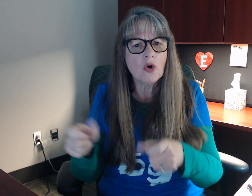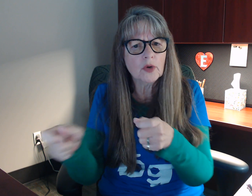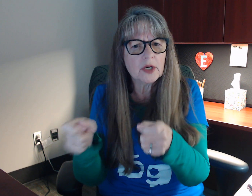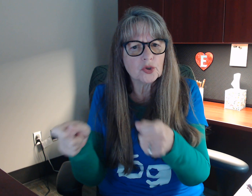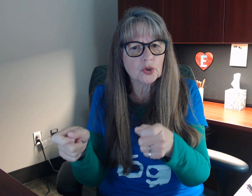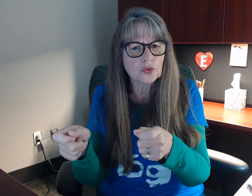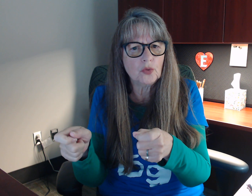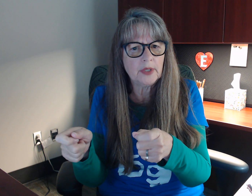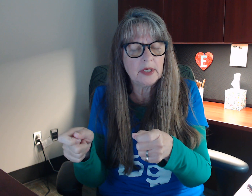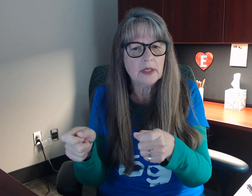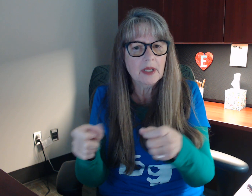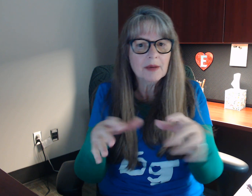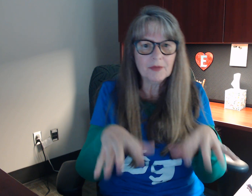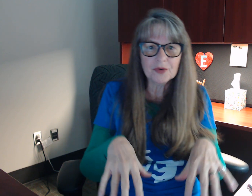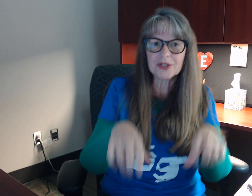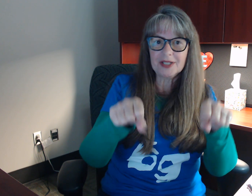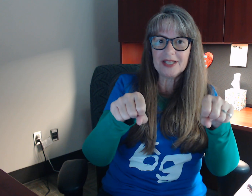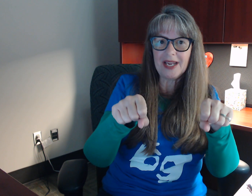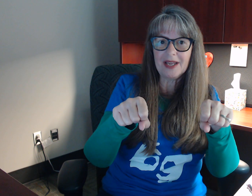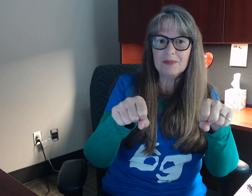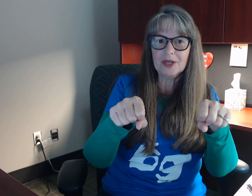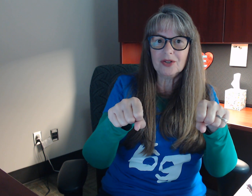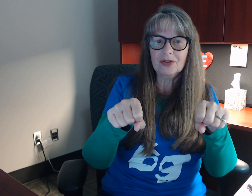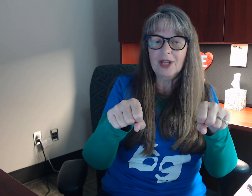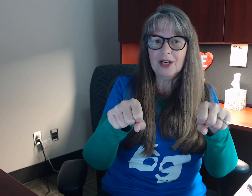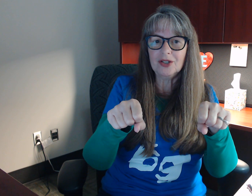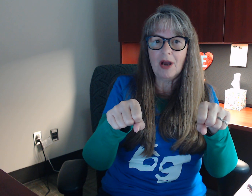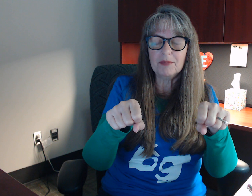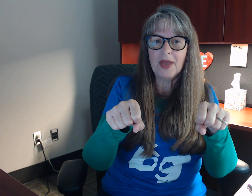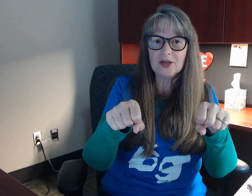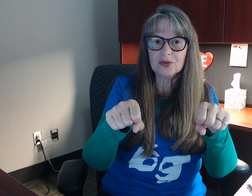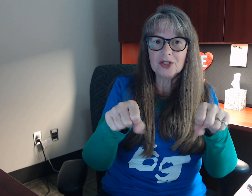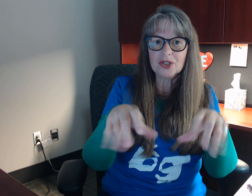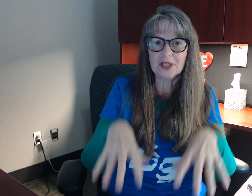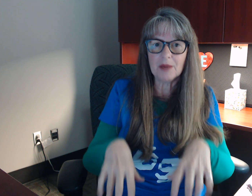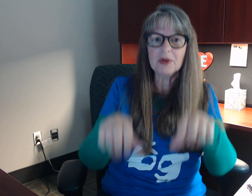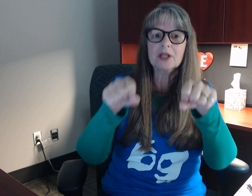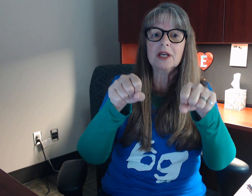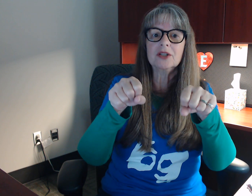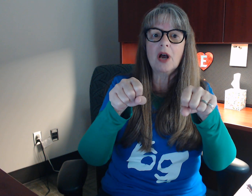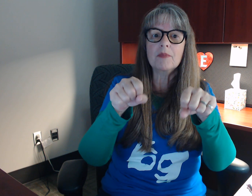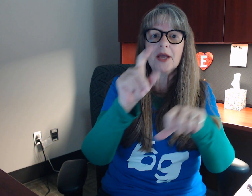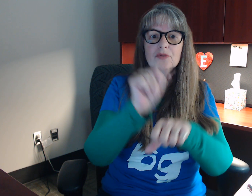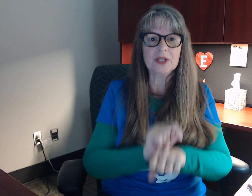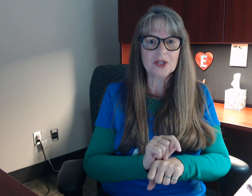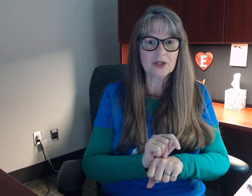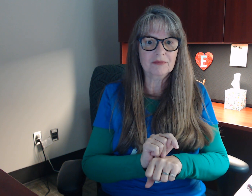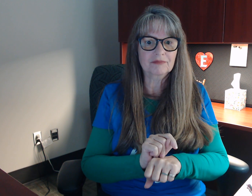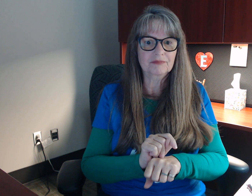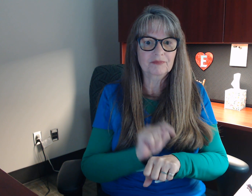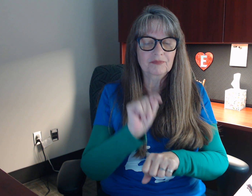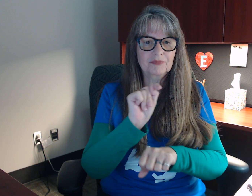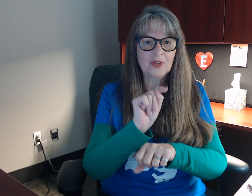because you're controlling it. If you're just going to take up and adopt that tradition, I'm going to adopt that tradition.